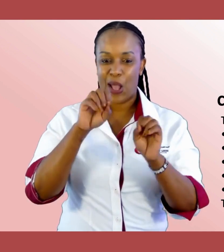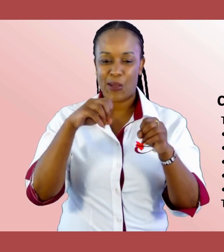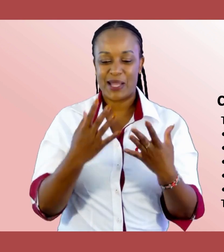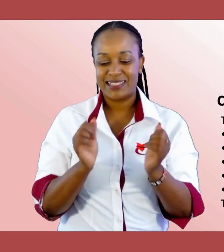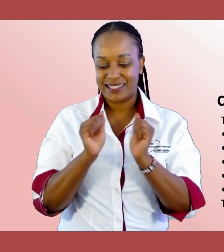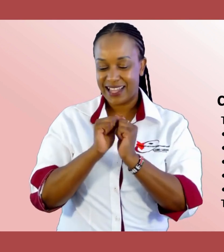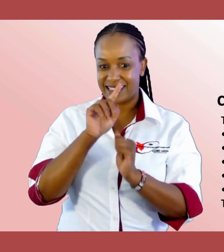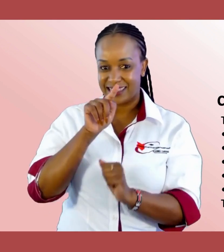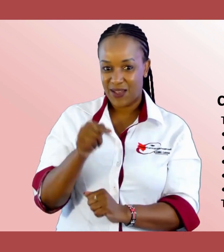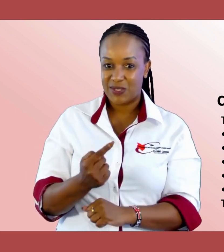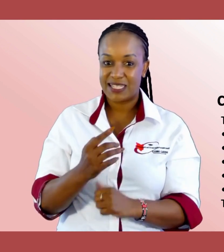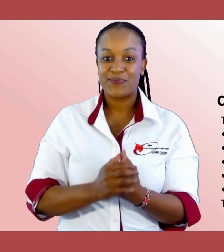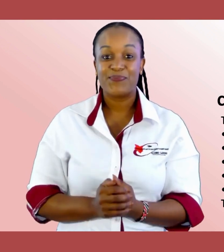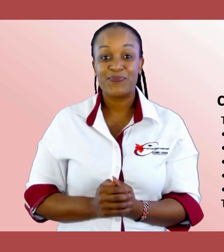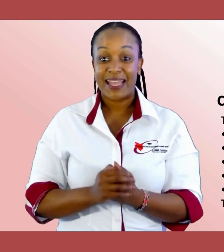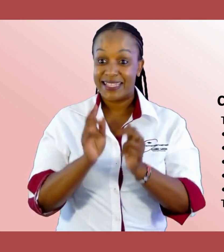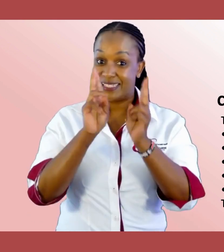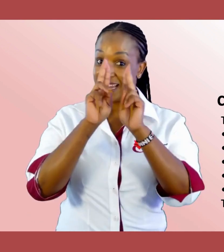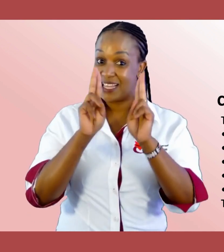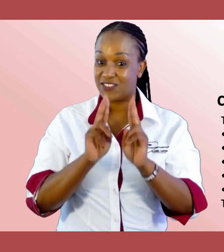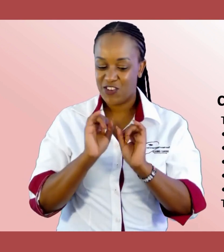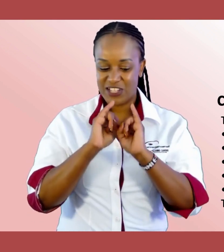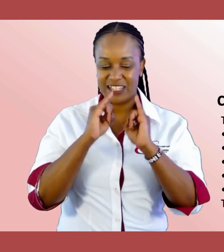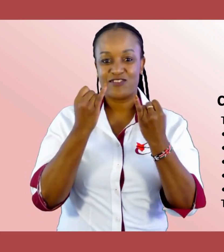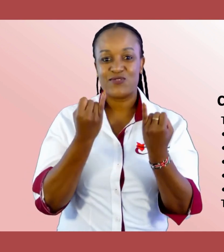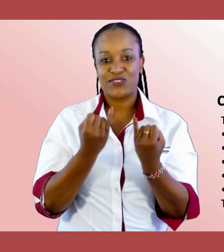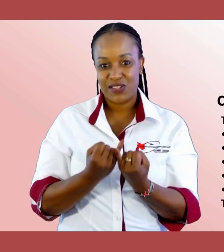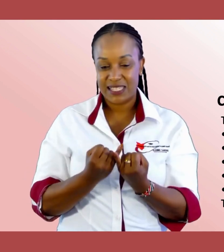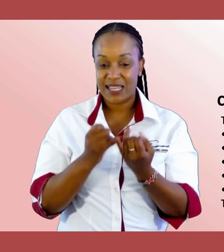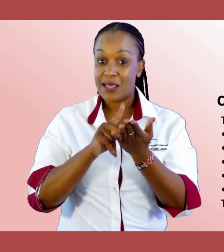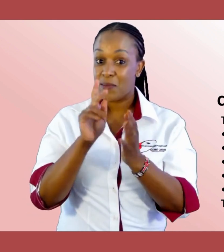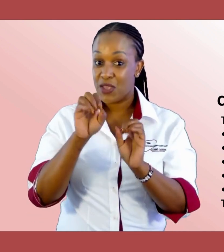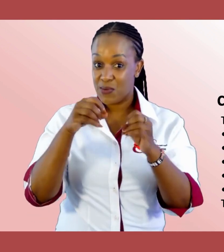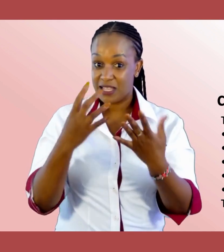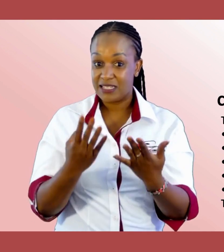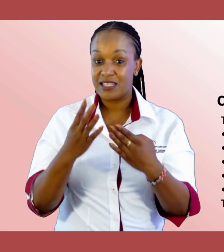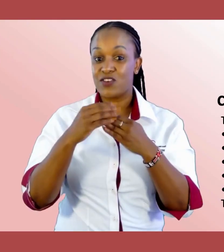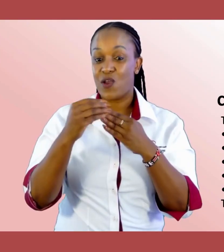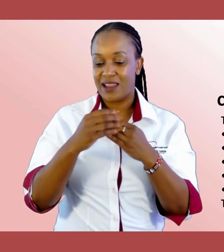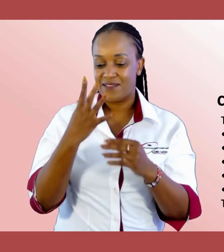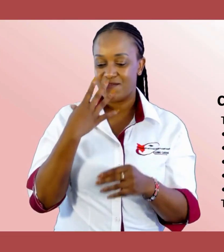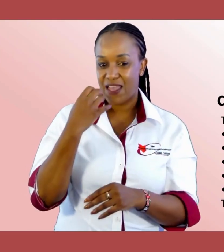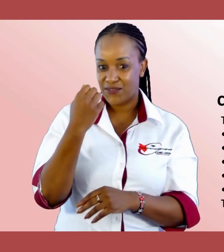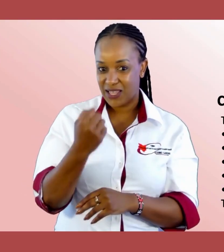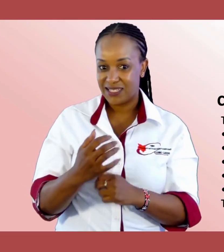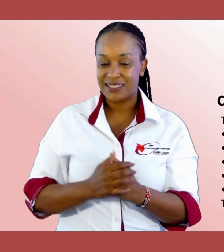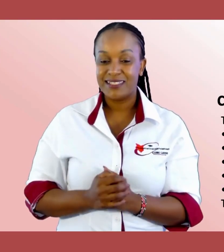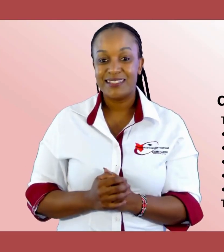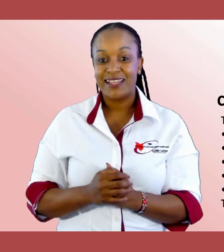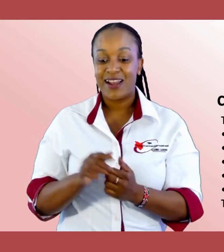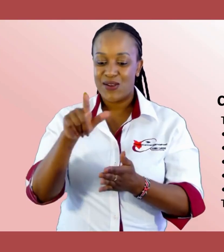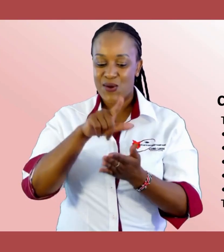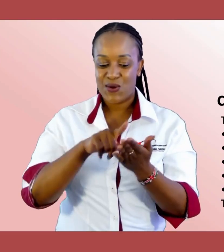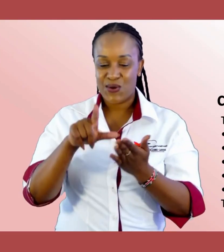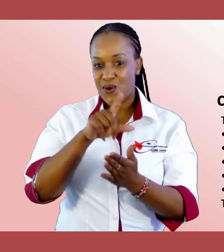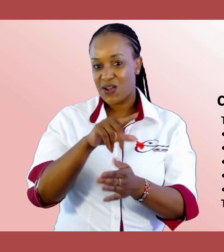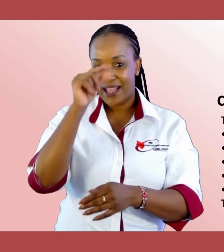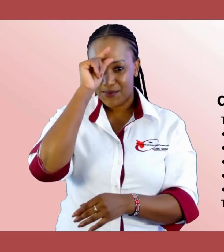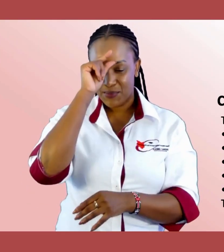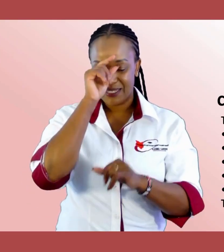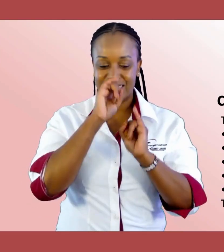shillings 10,000. International institutions, USD 500. Local